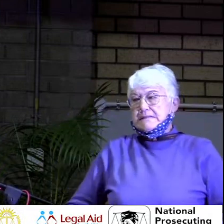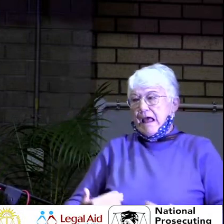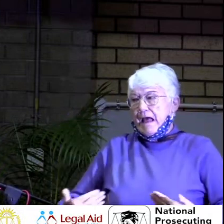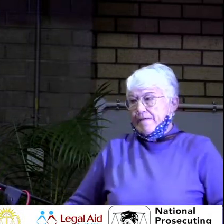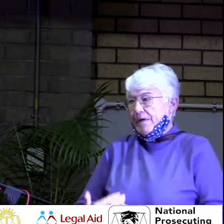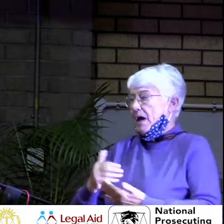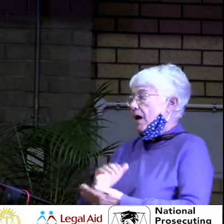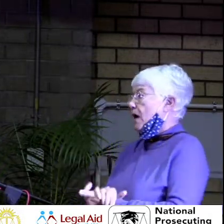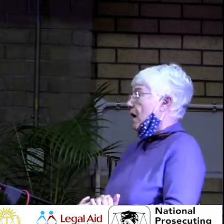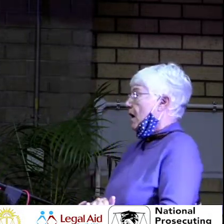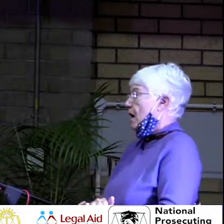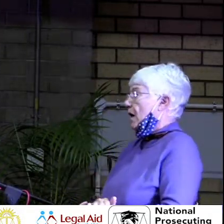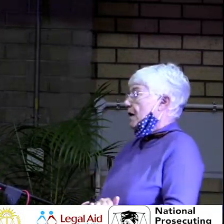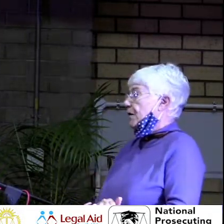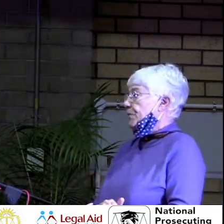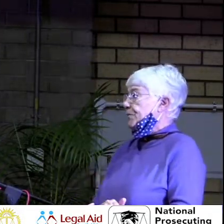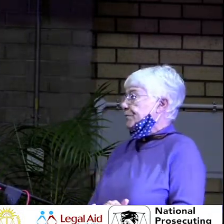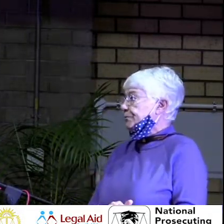that